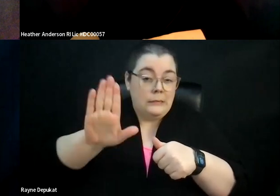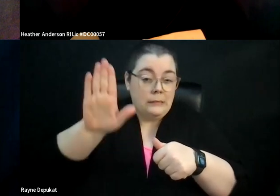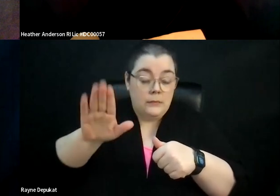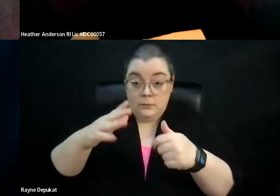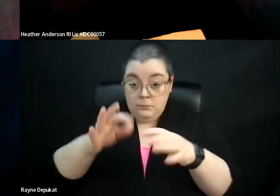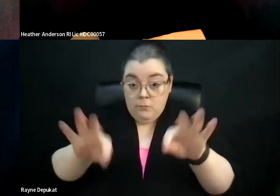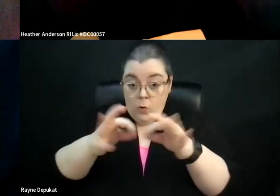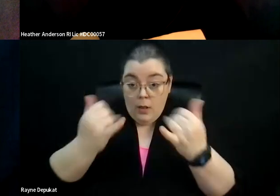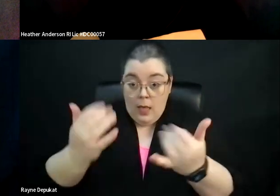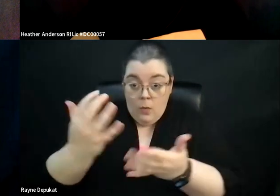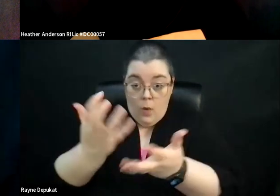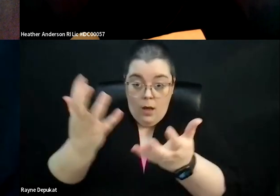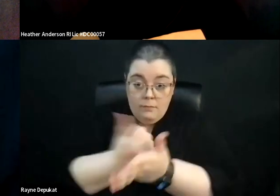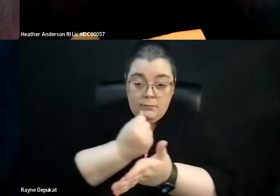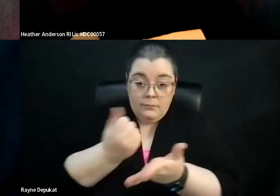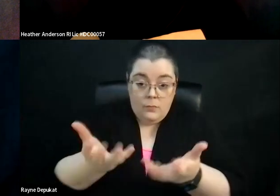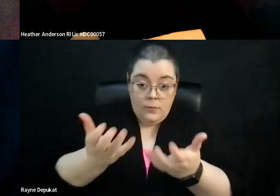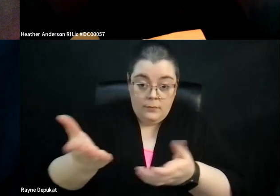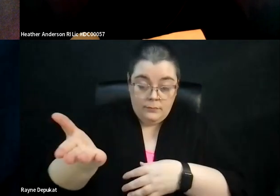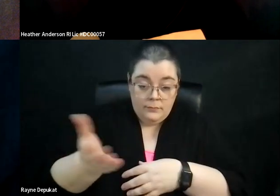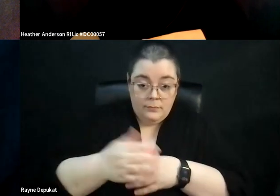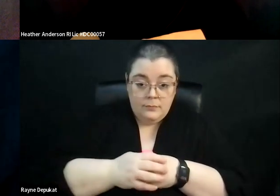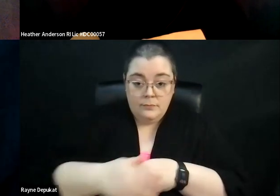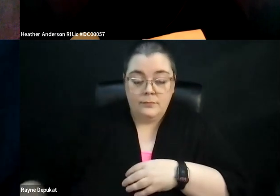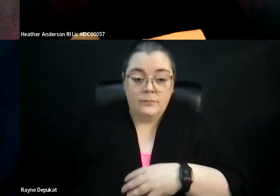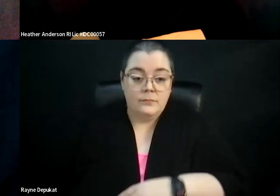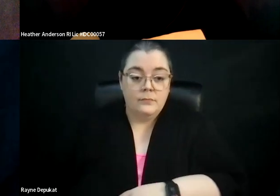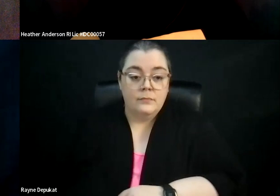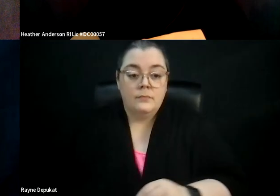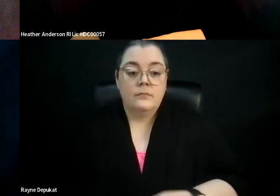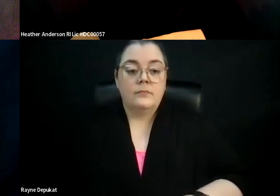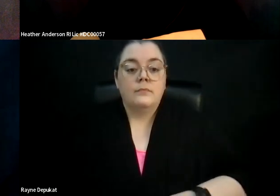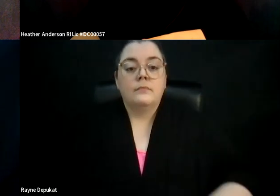first of all, I know Amy, you have had your hand up. Do you want to come on screen now?